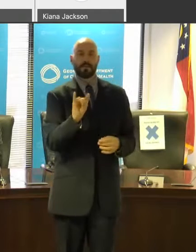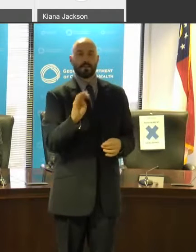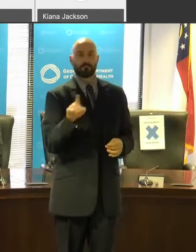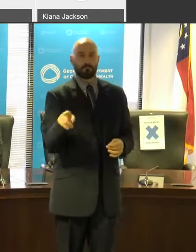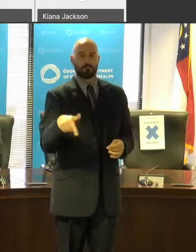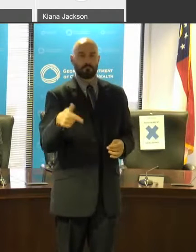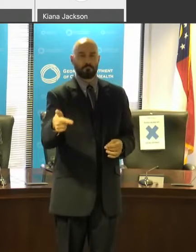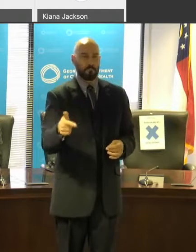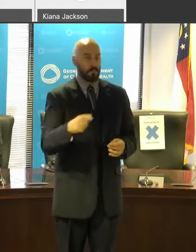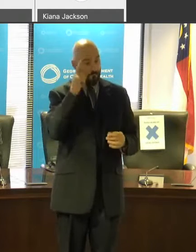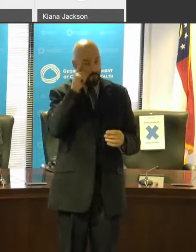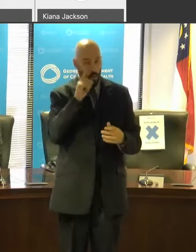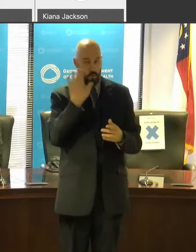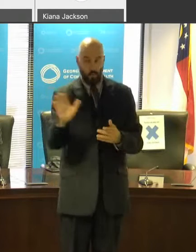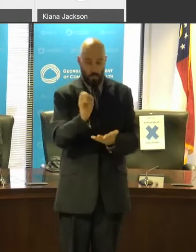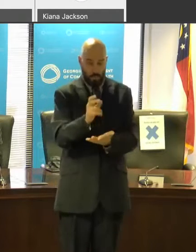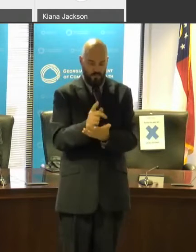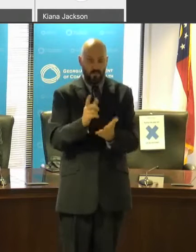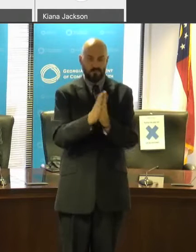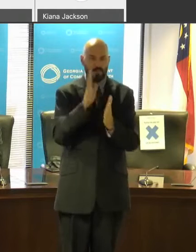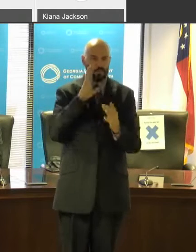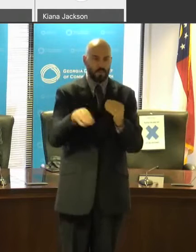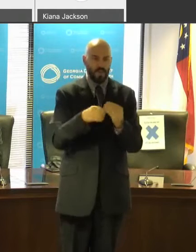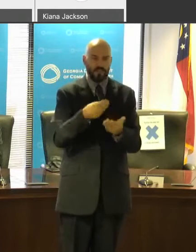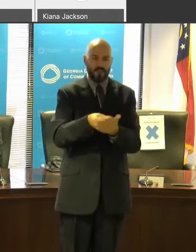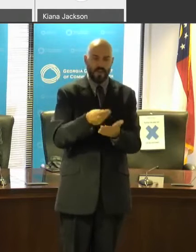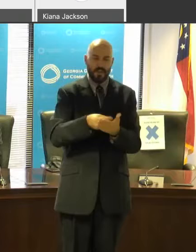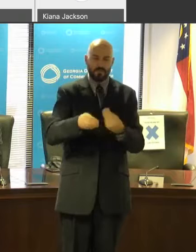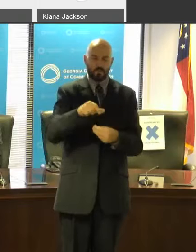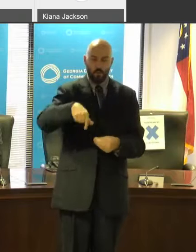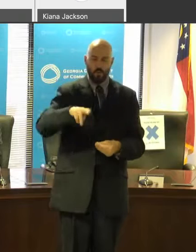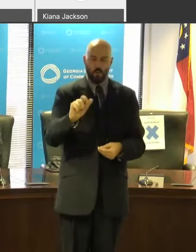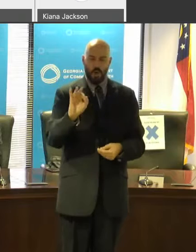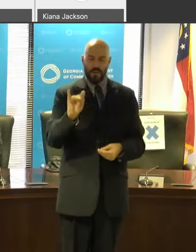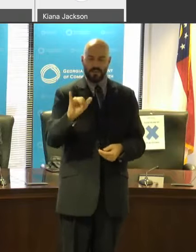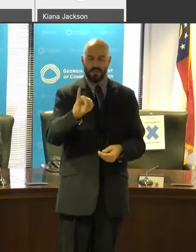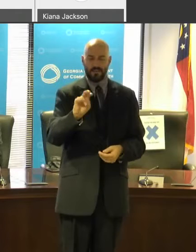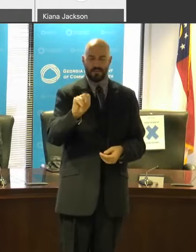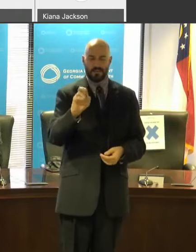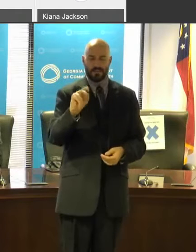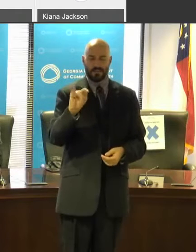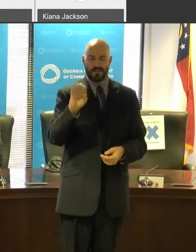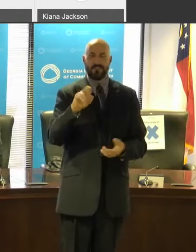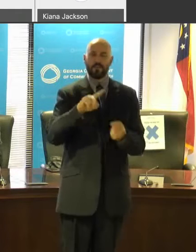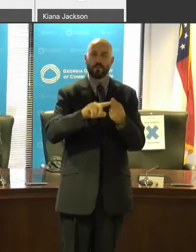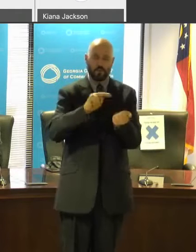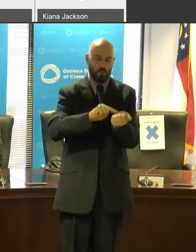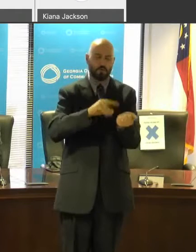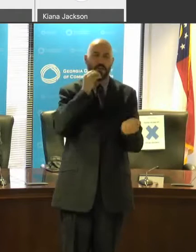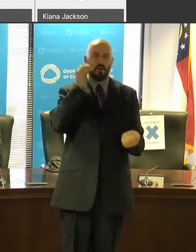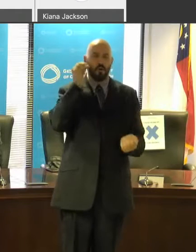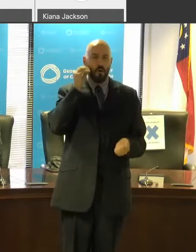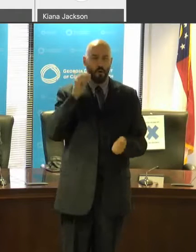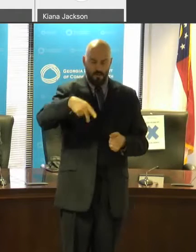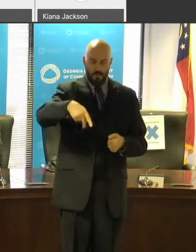approval is to request to add a financial quality incentive to the nursing home per diem with an effective date of July 1,